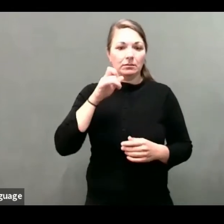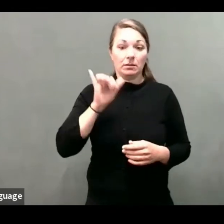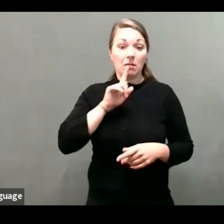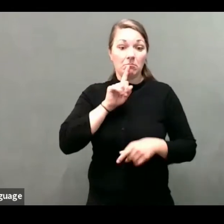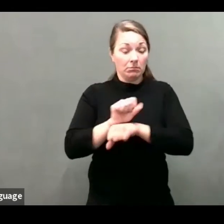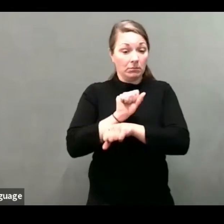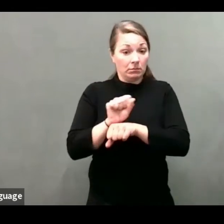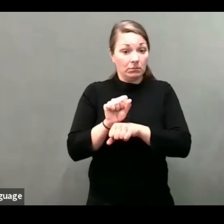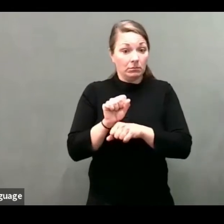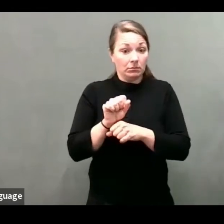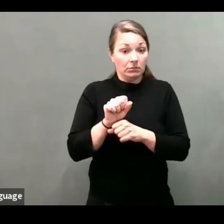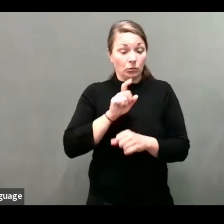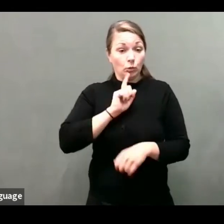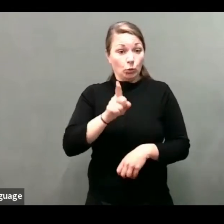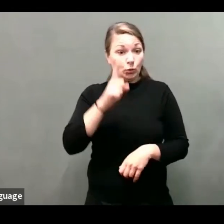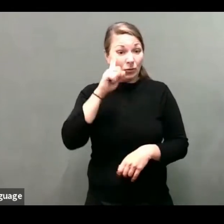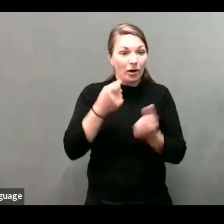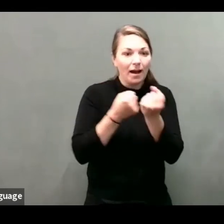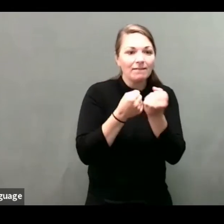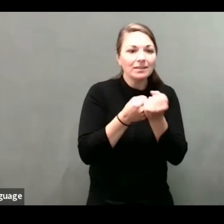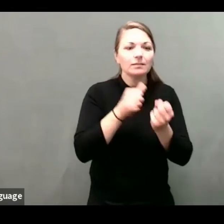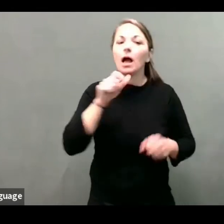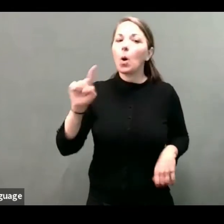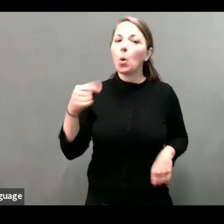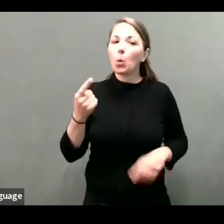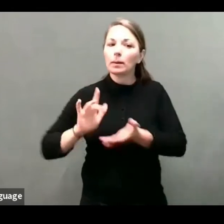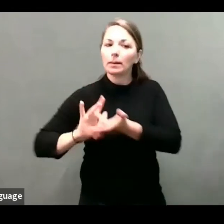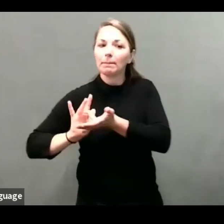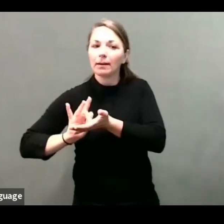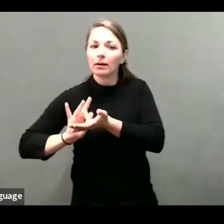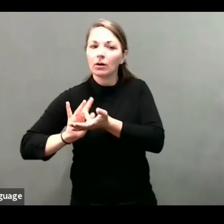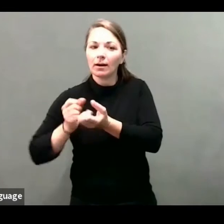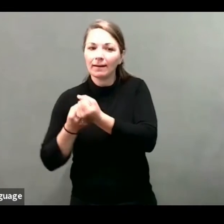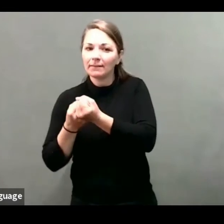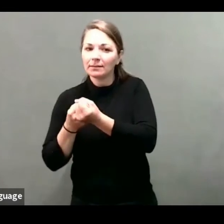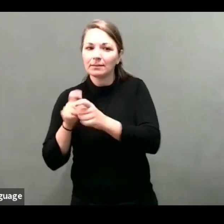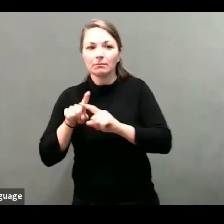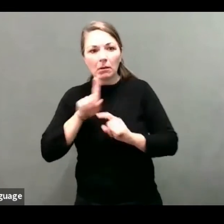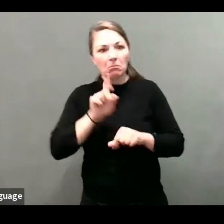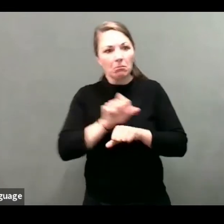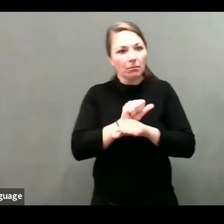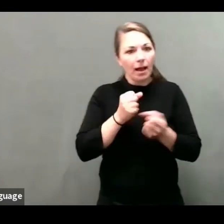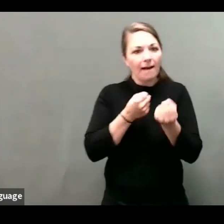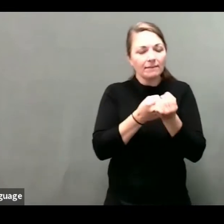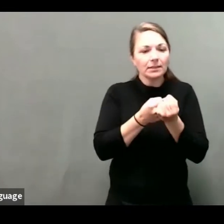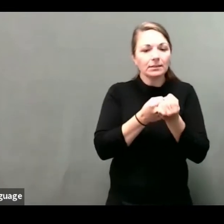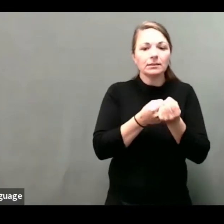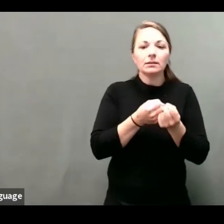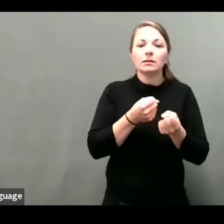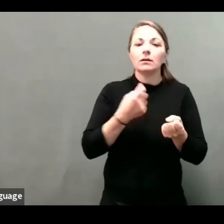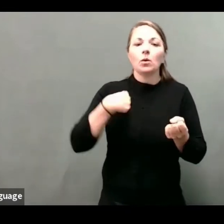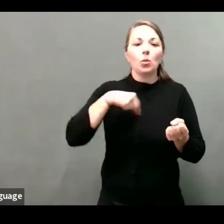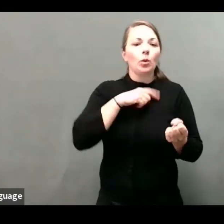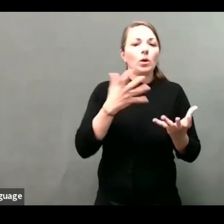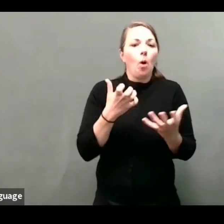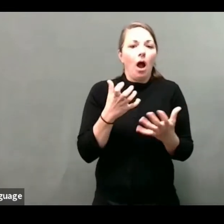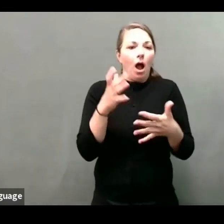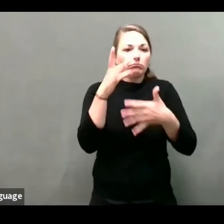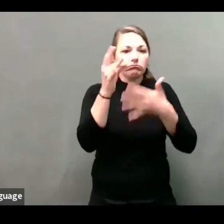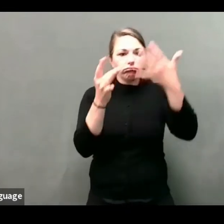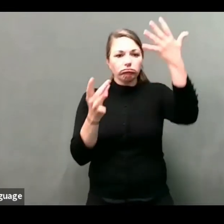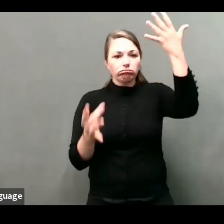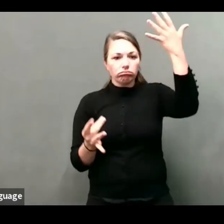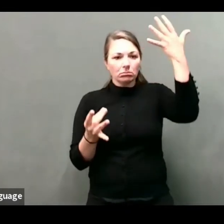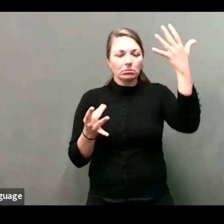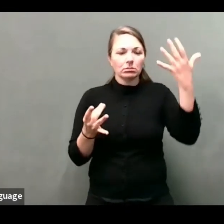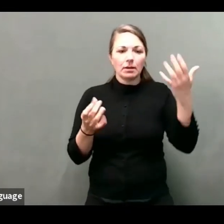of advocacy in any way, not just medical advocacy, but within the context of medical advocacy, we want to give as many choices as we